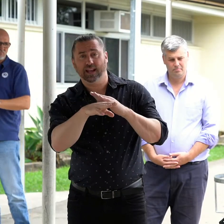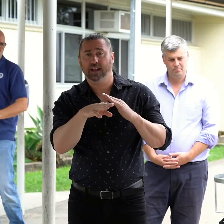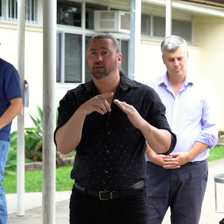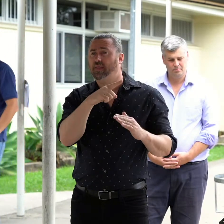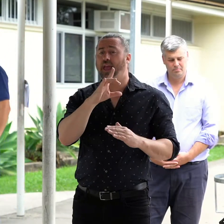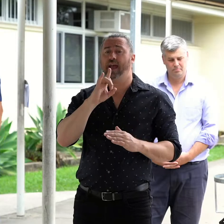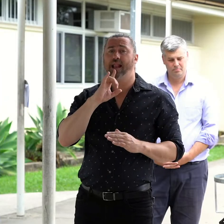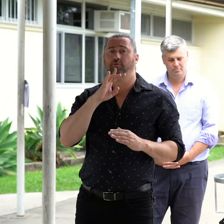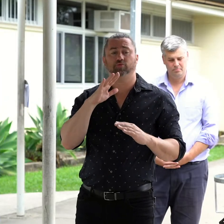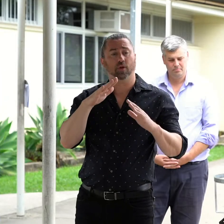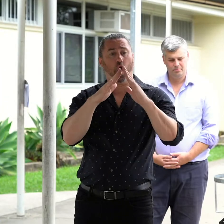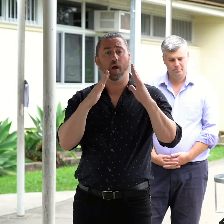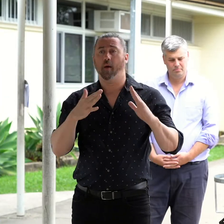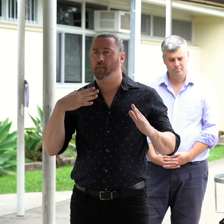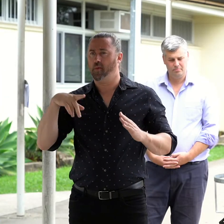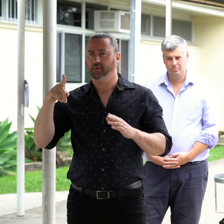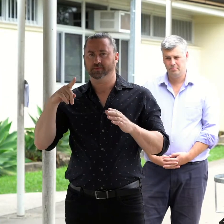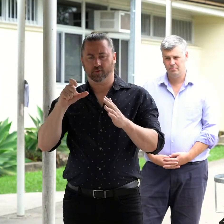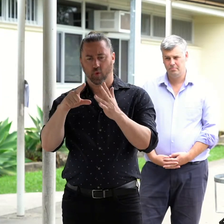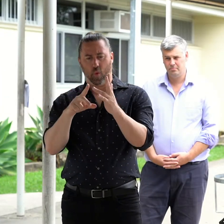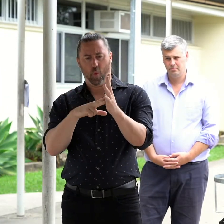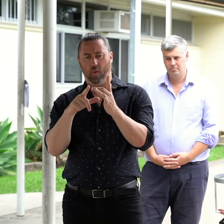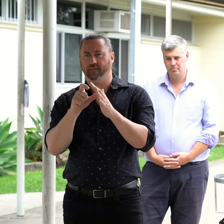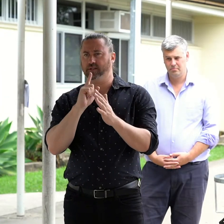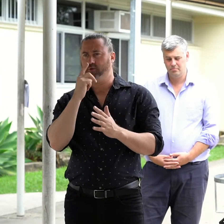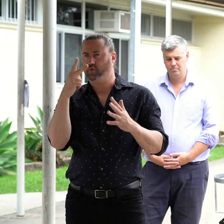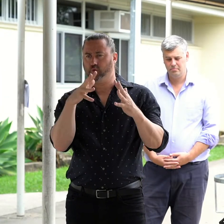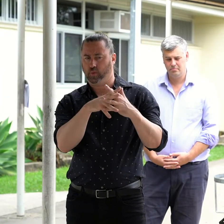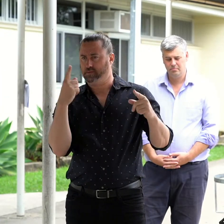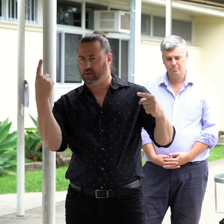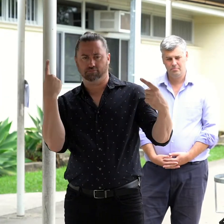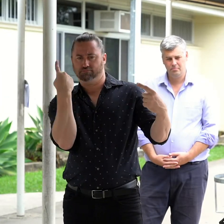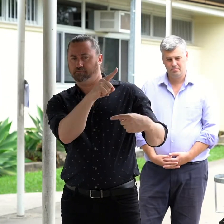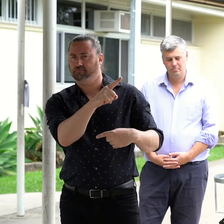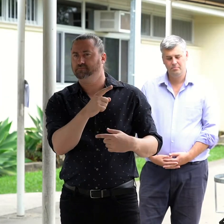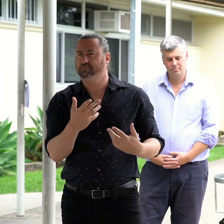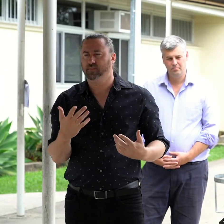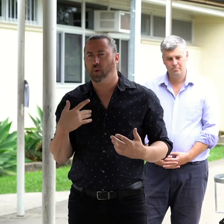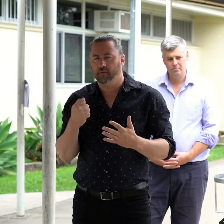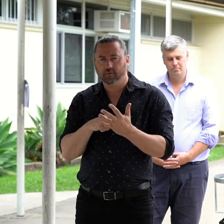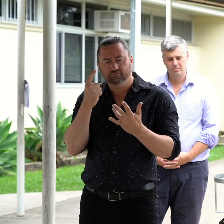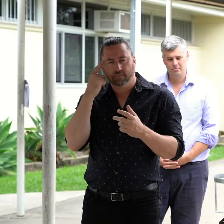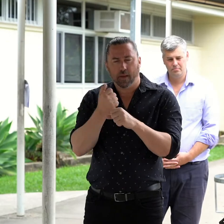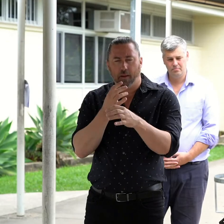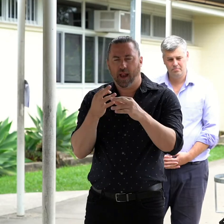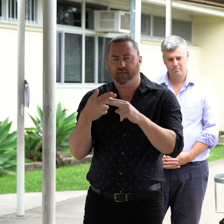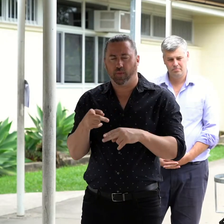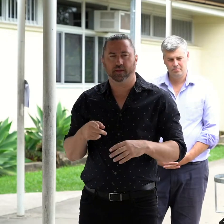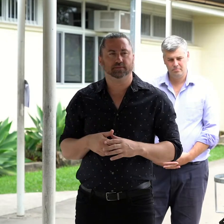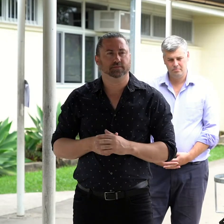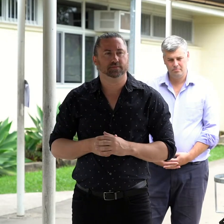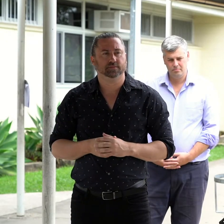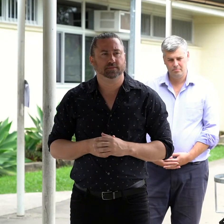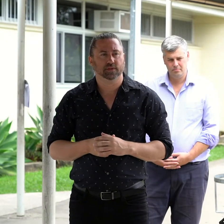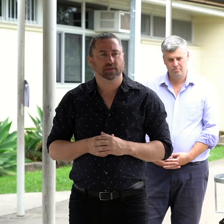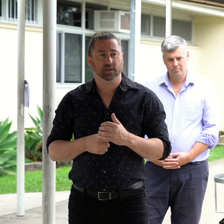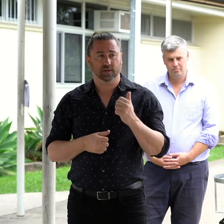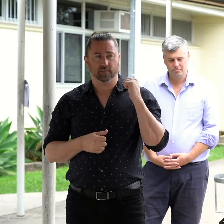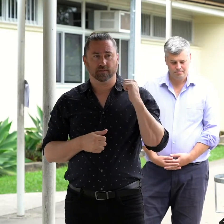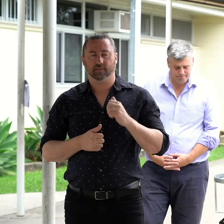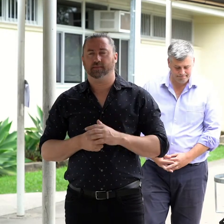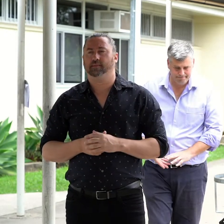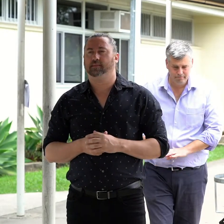be confident that their staff can do their jobs safely, but that we can also get electricity provided to these homes. Nice.